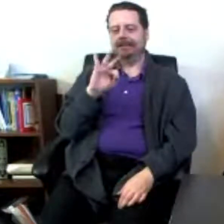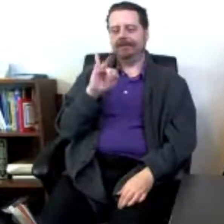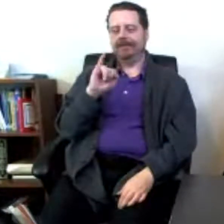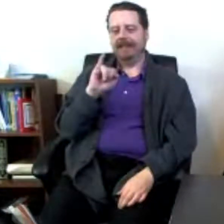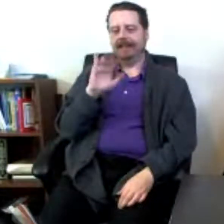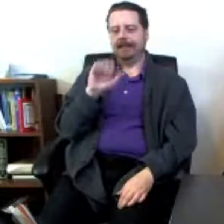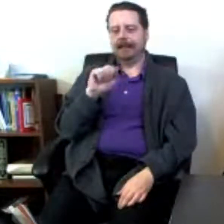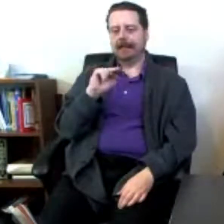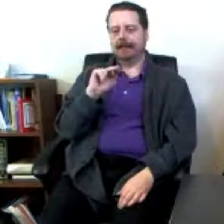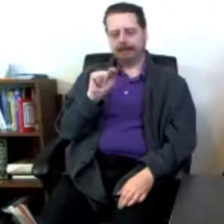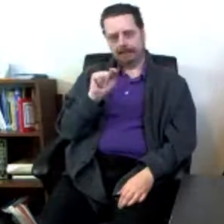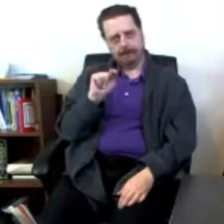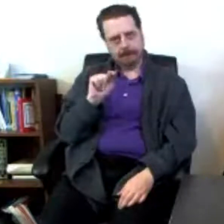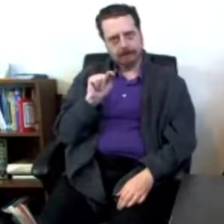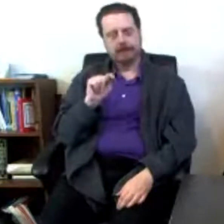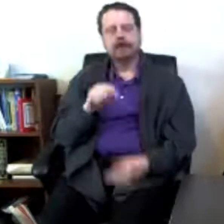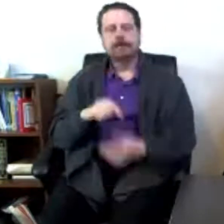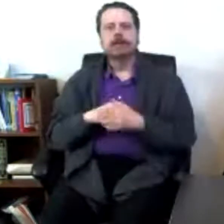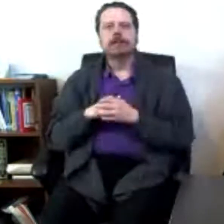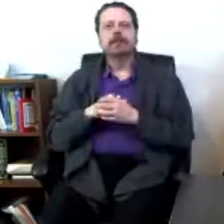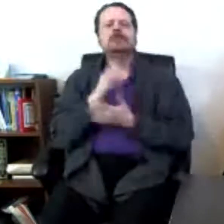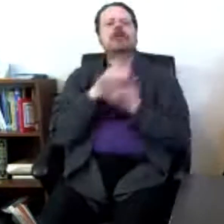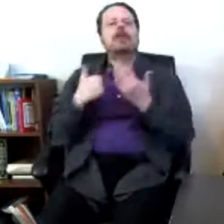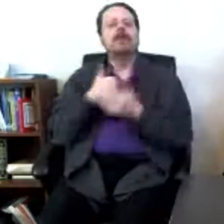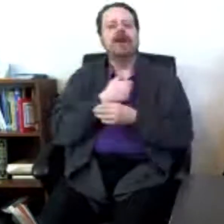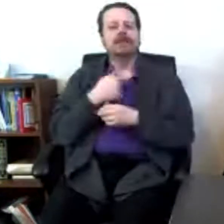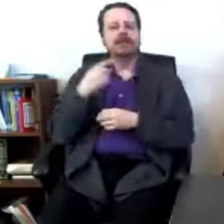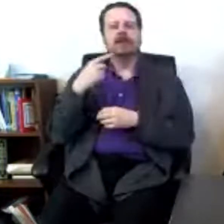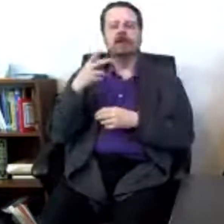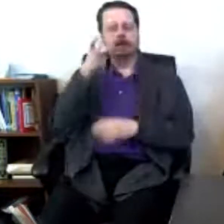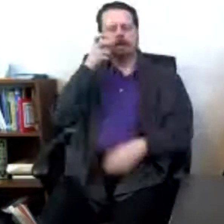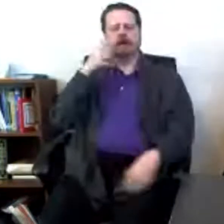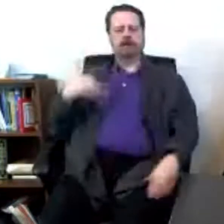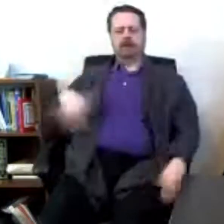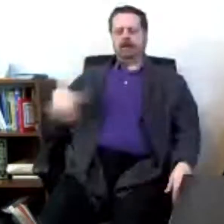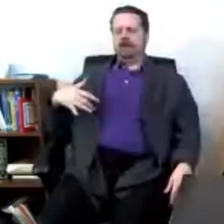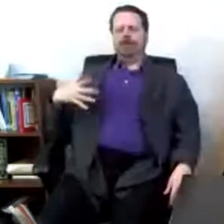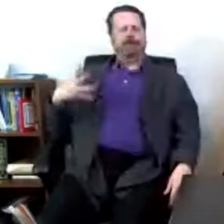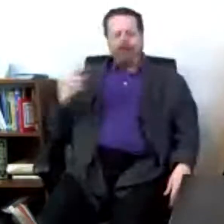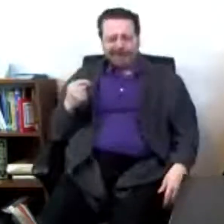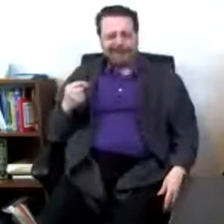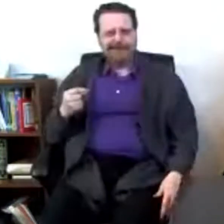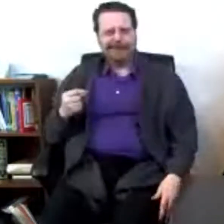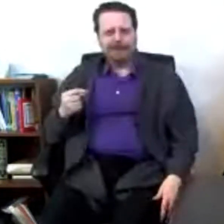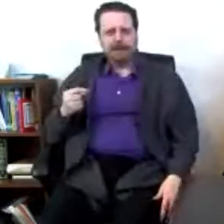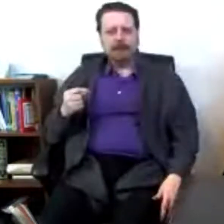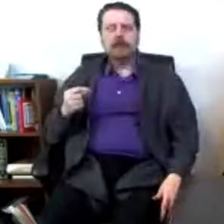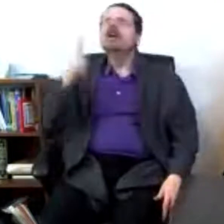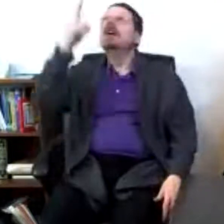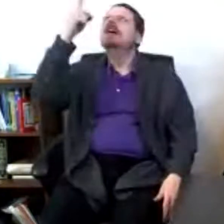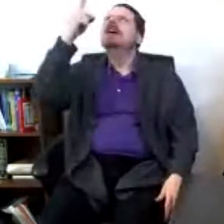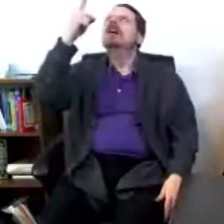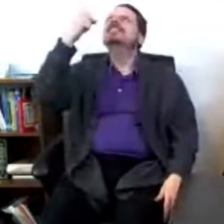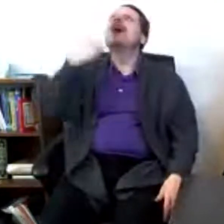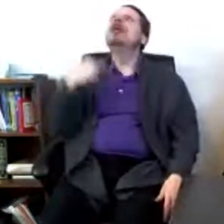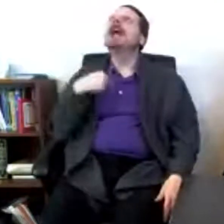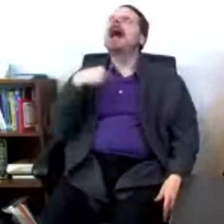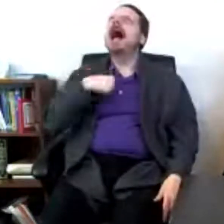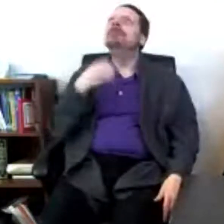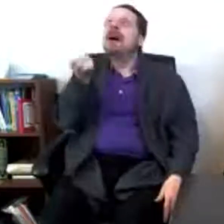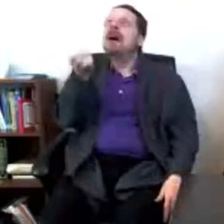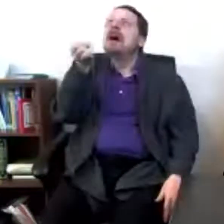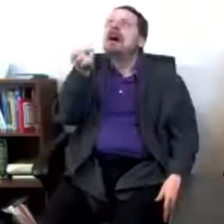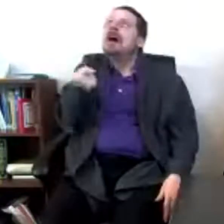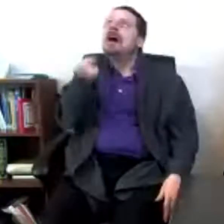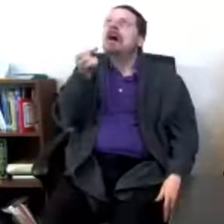I'm sure some of us would hear this and say, wow, what is this? Why is Allah talking to us like this? If He is